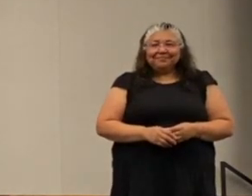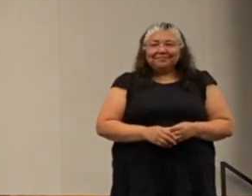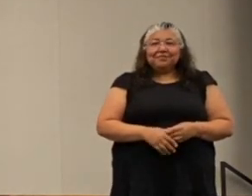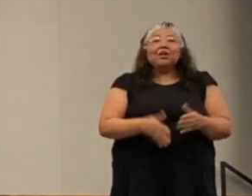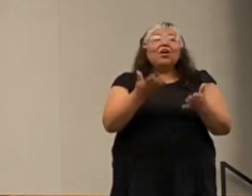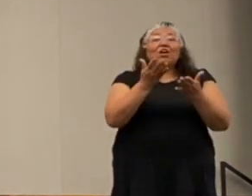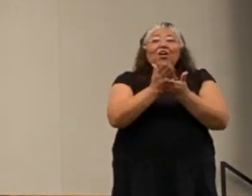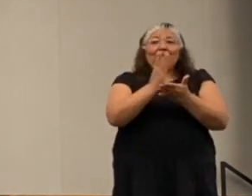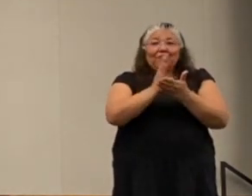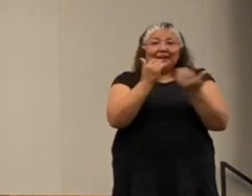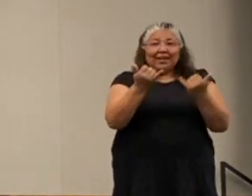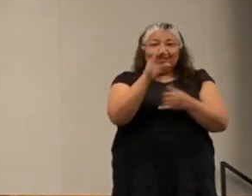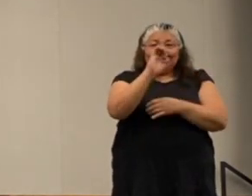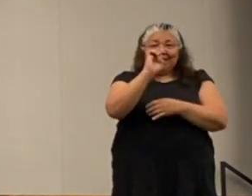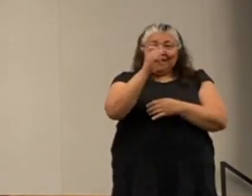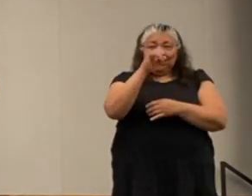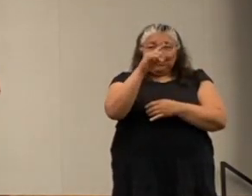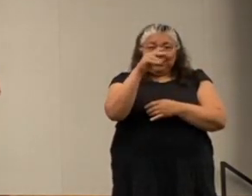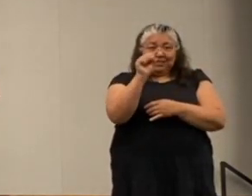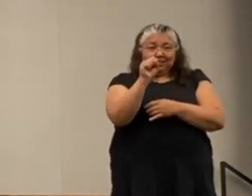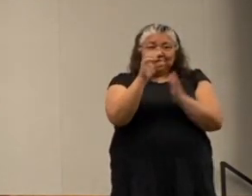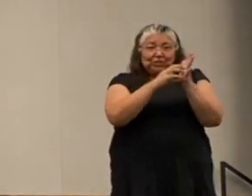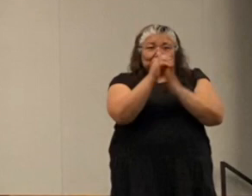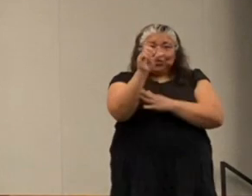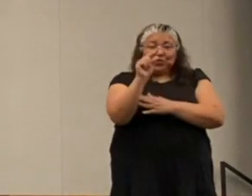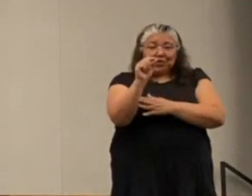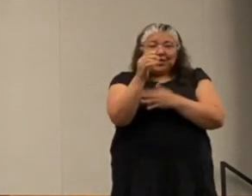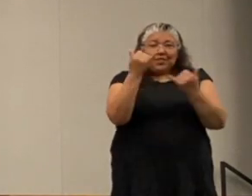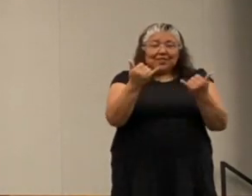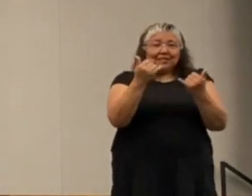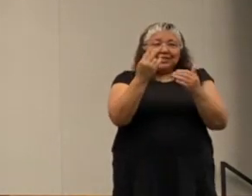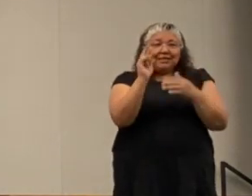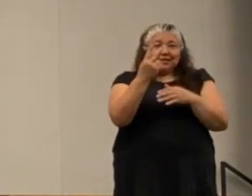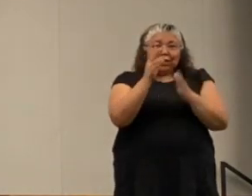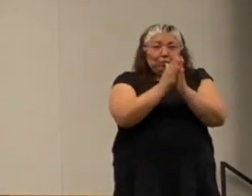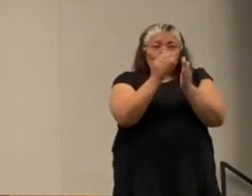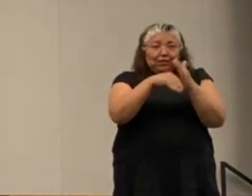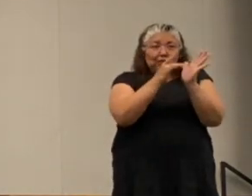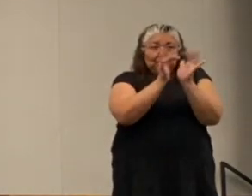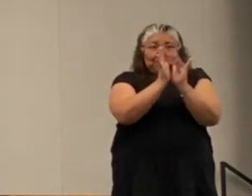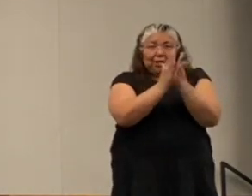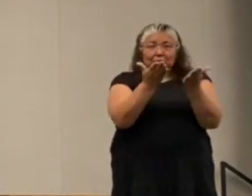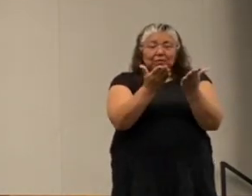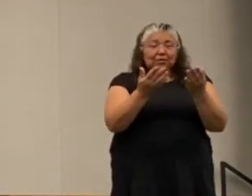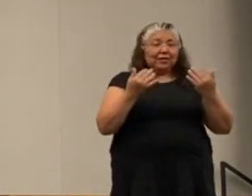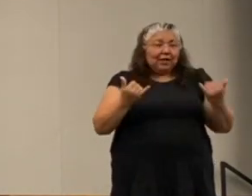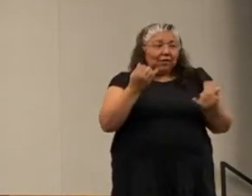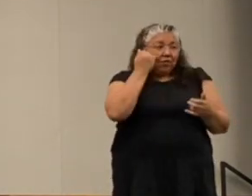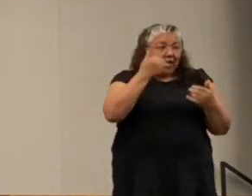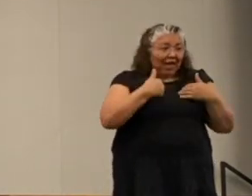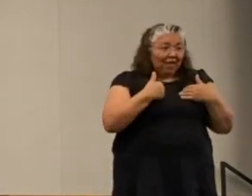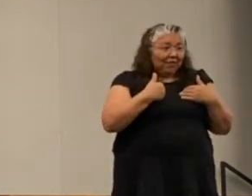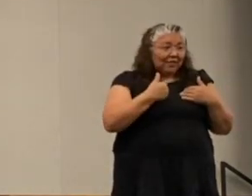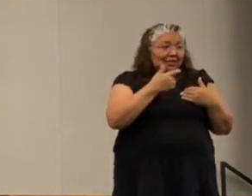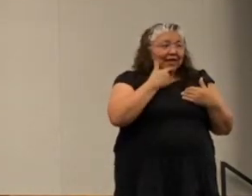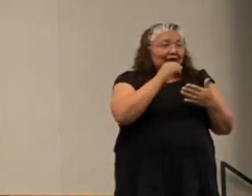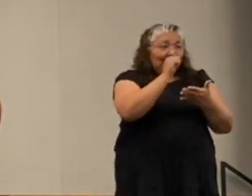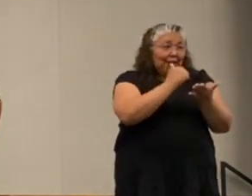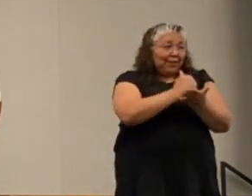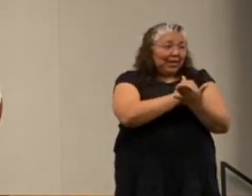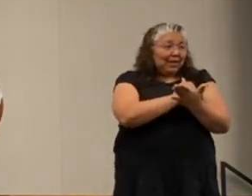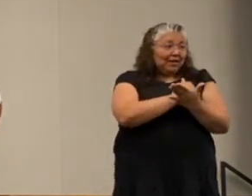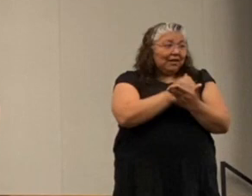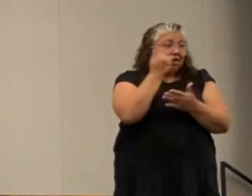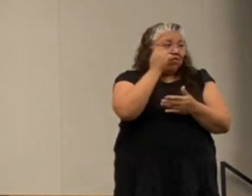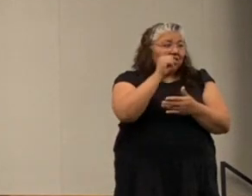All right, Exodus chapter 20. It's actually the second book of the Bible. And so if you got it, say amen.